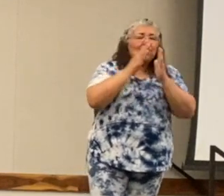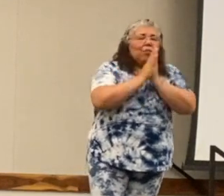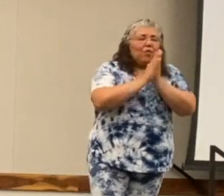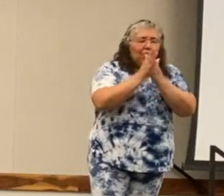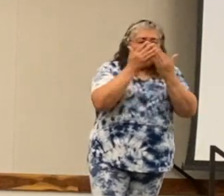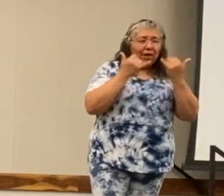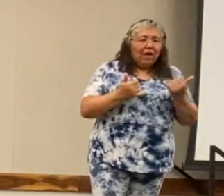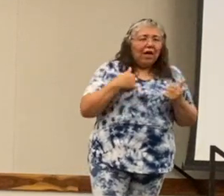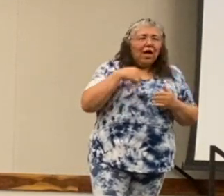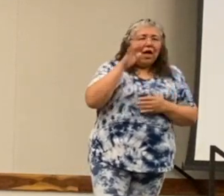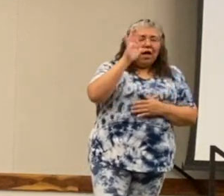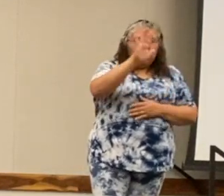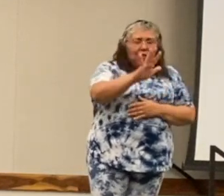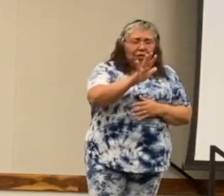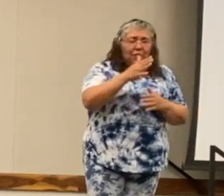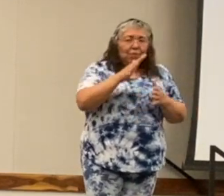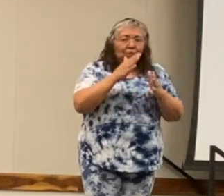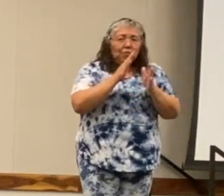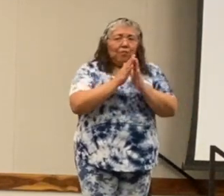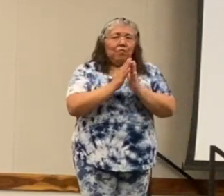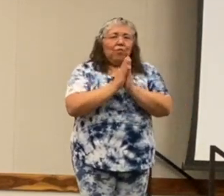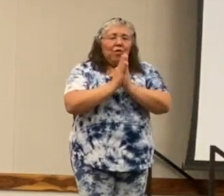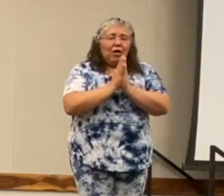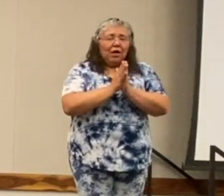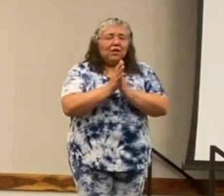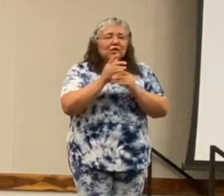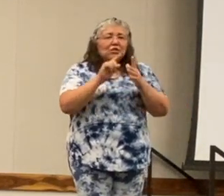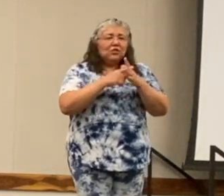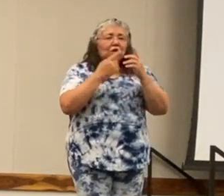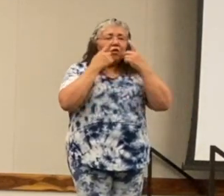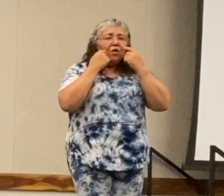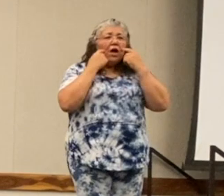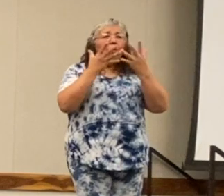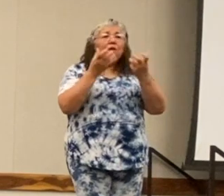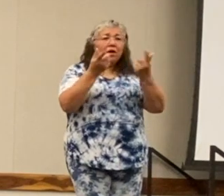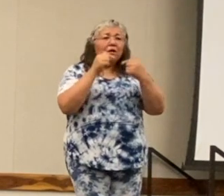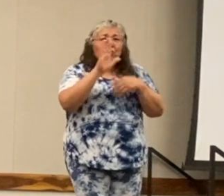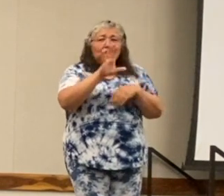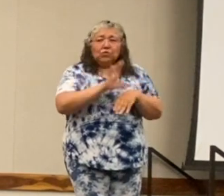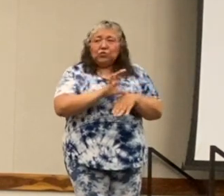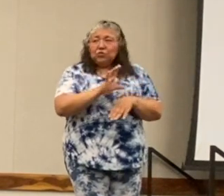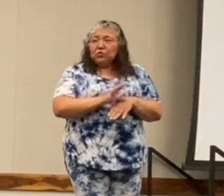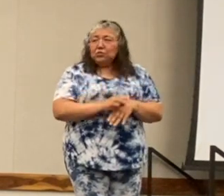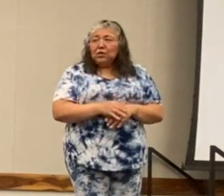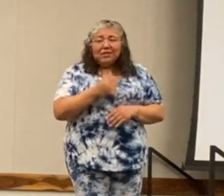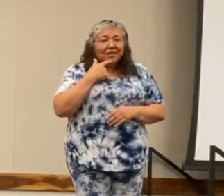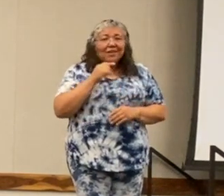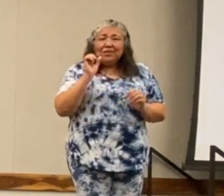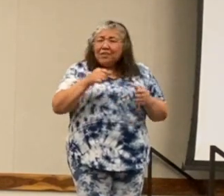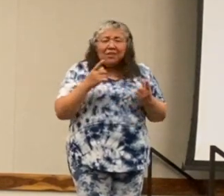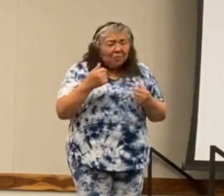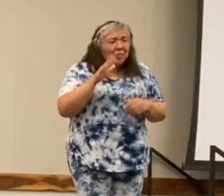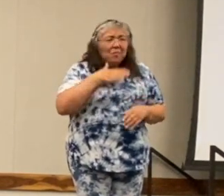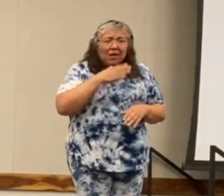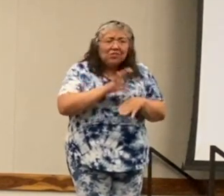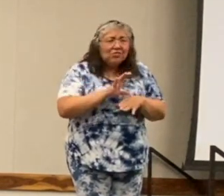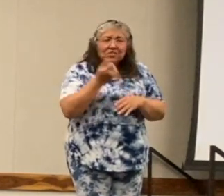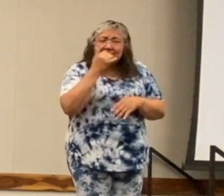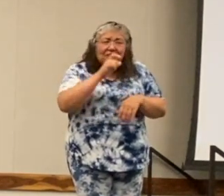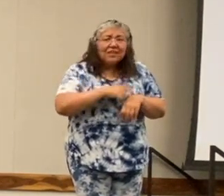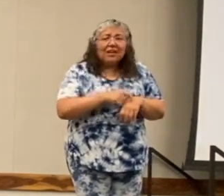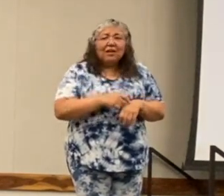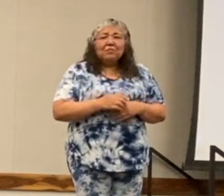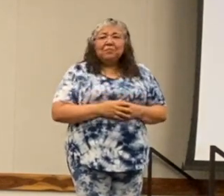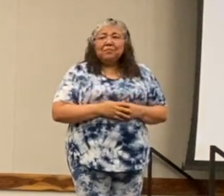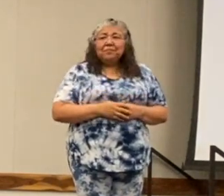now. So I prayed over him, and he starts weeping. He says, I want to come to your church. I said, you're more than welcome to come. He